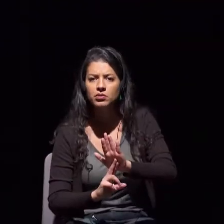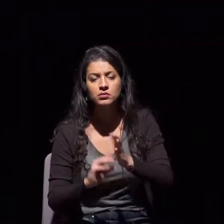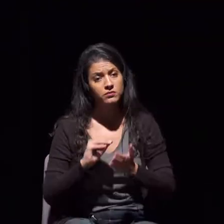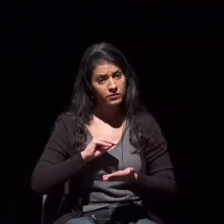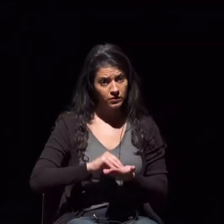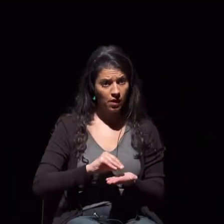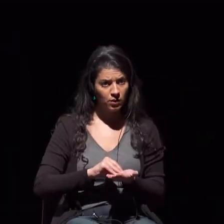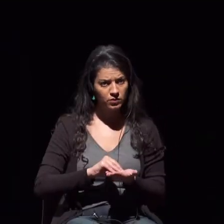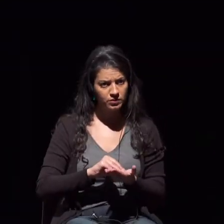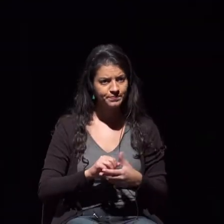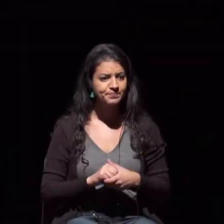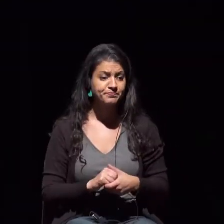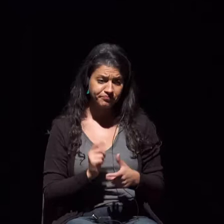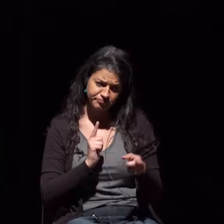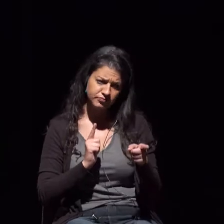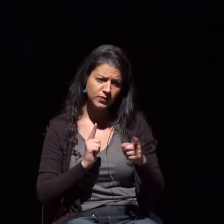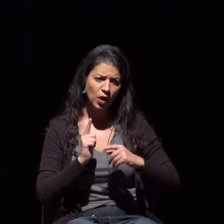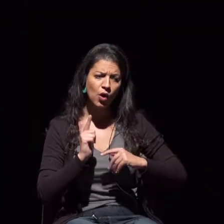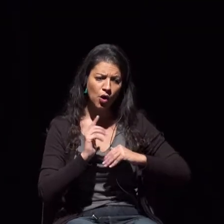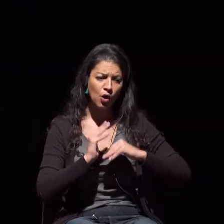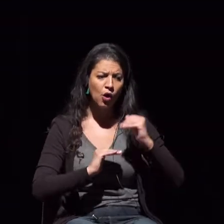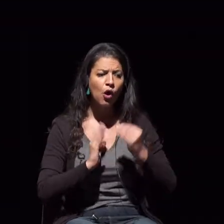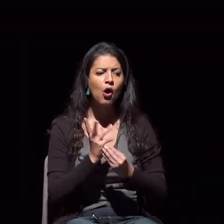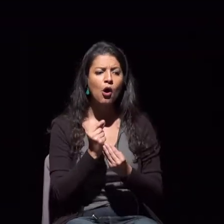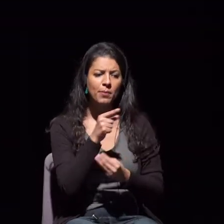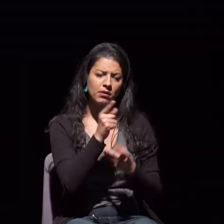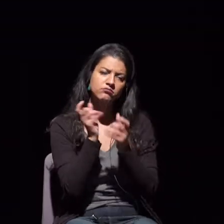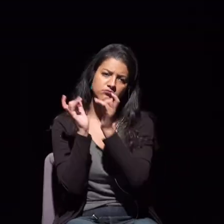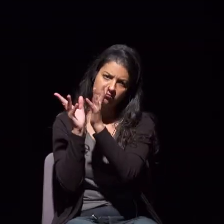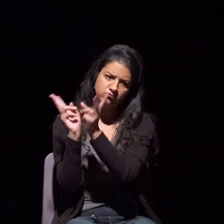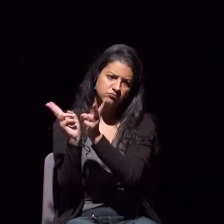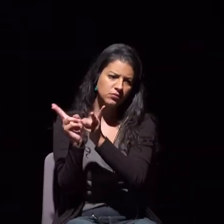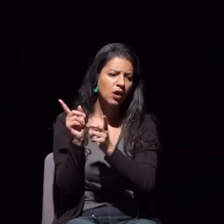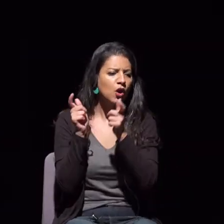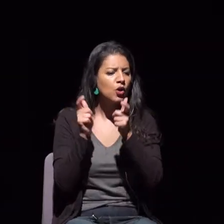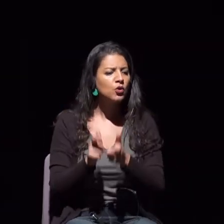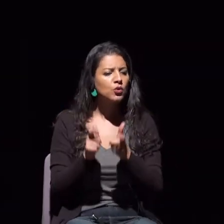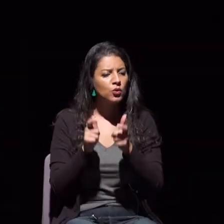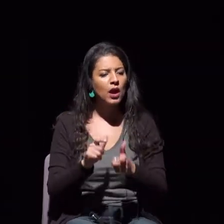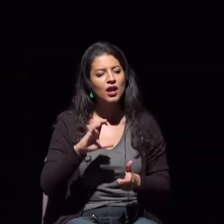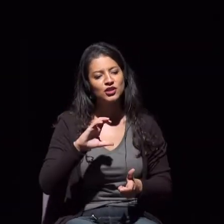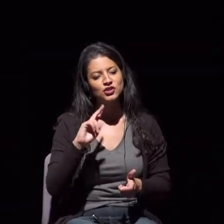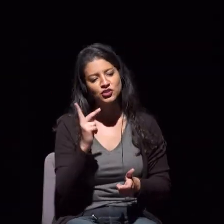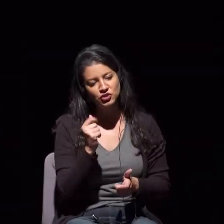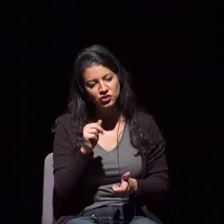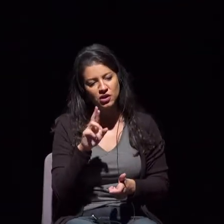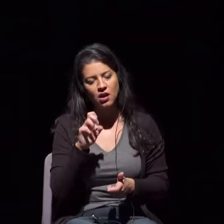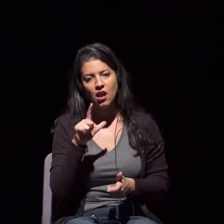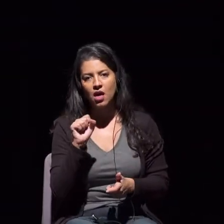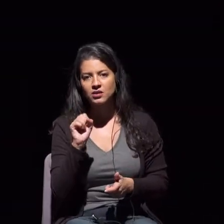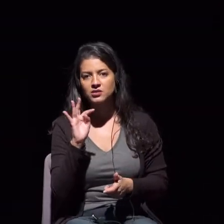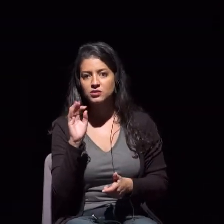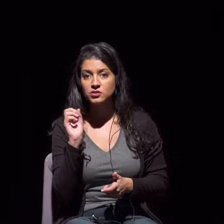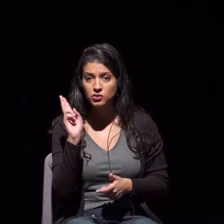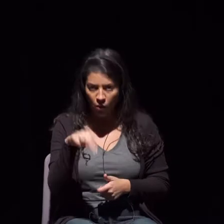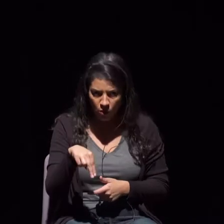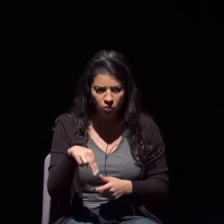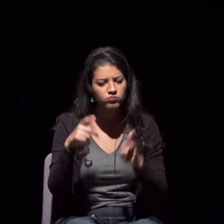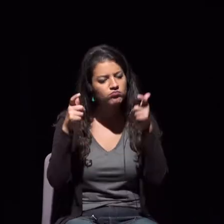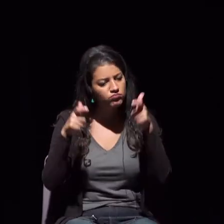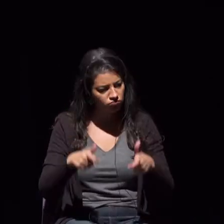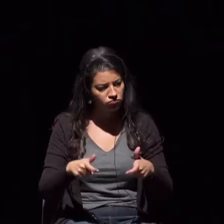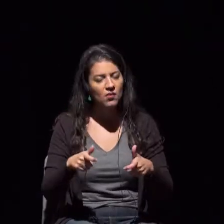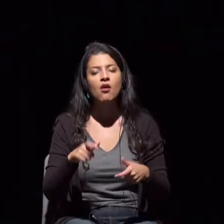this neighborhood on the south side of Charleston, as a way to mark a moment in